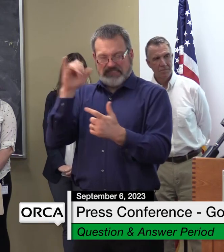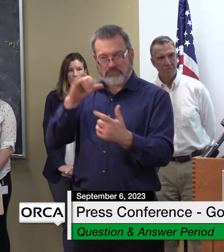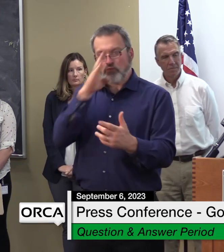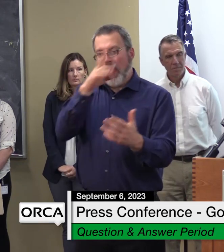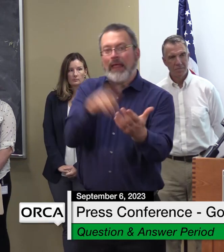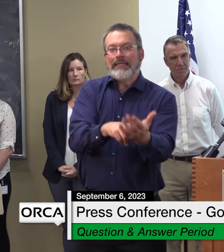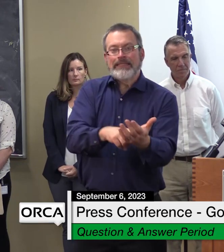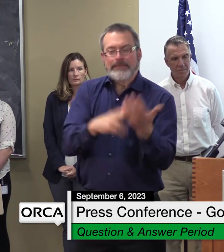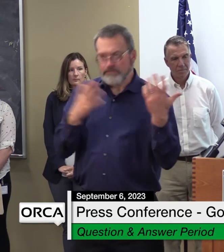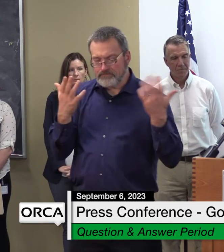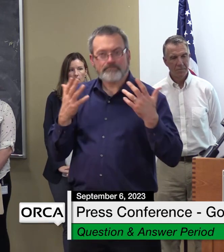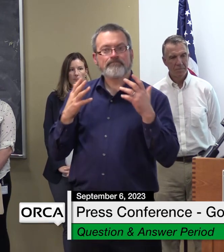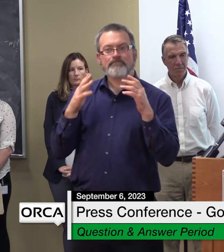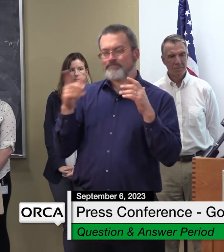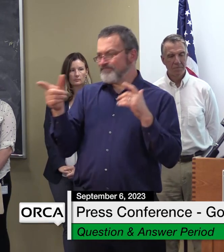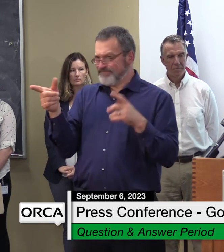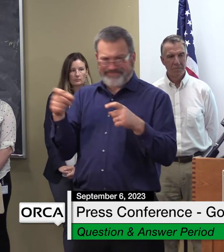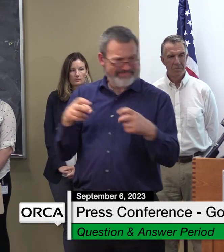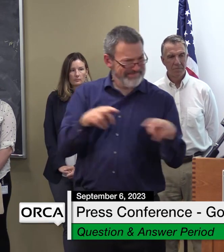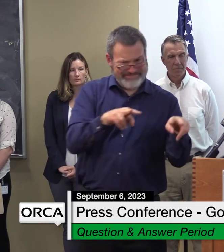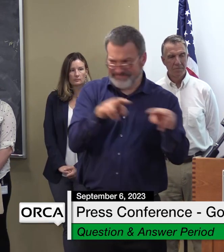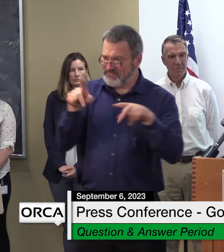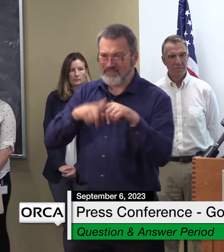can help find a place for you to go into.